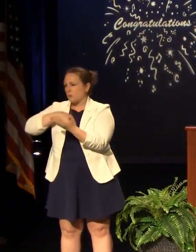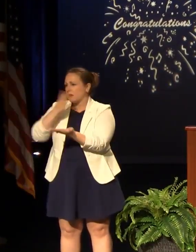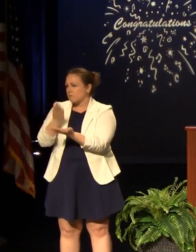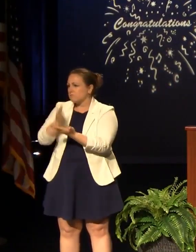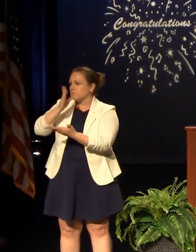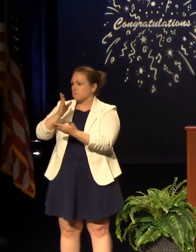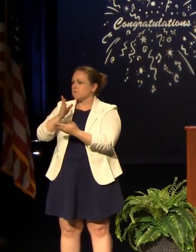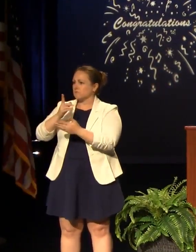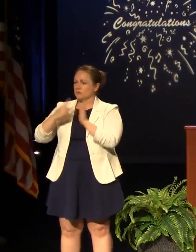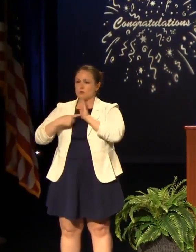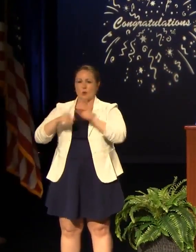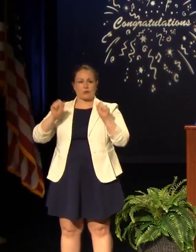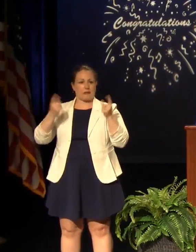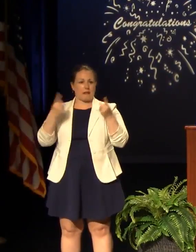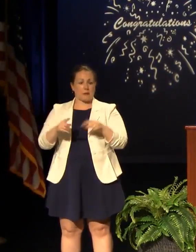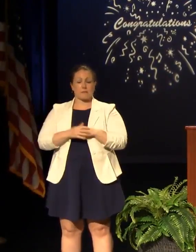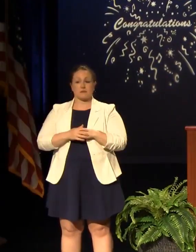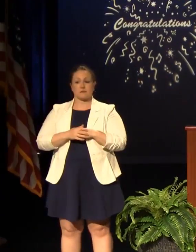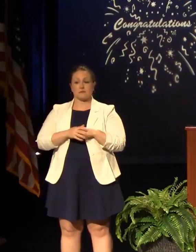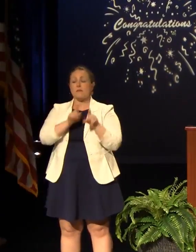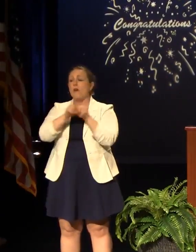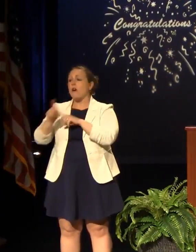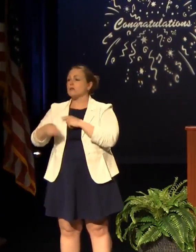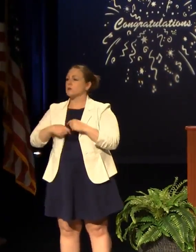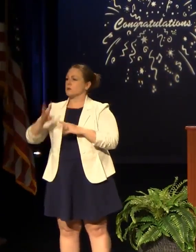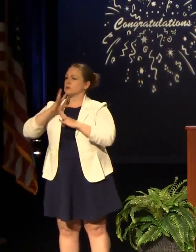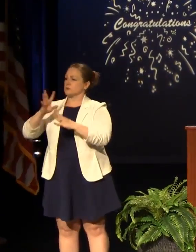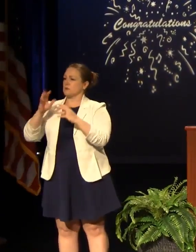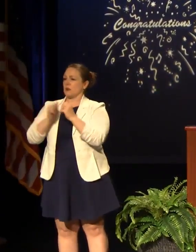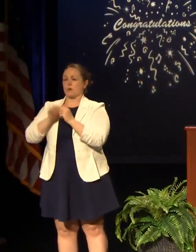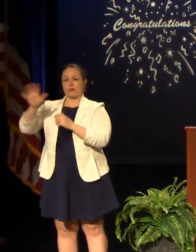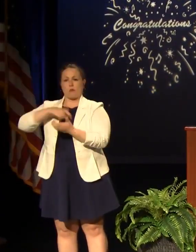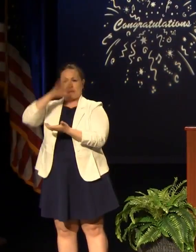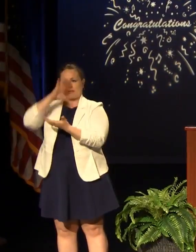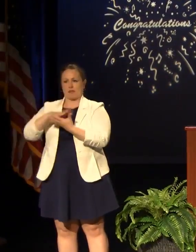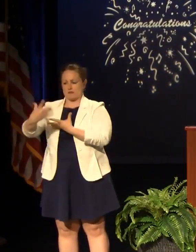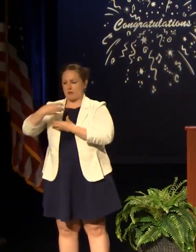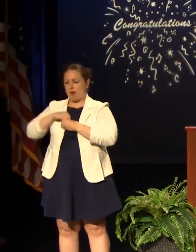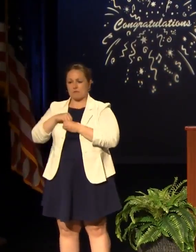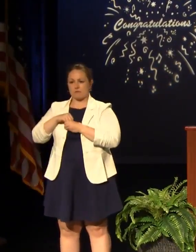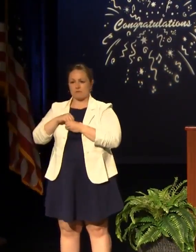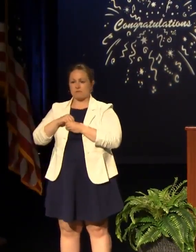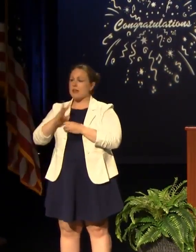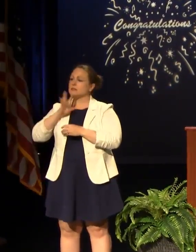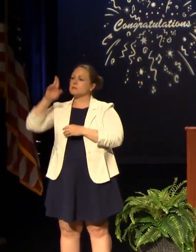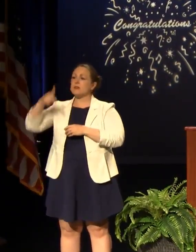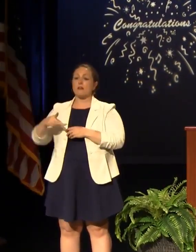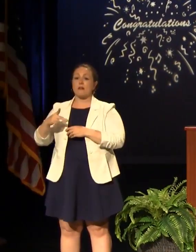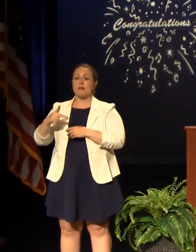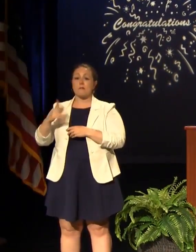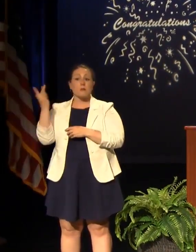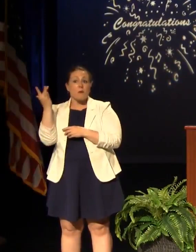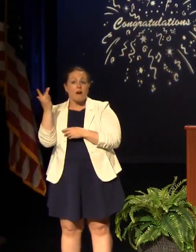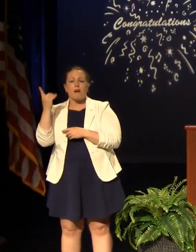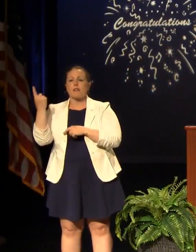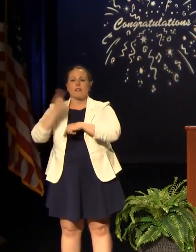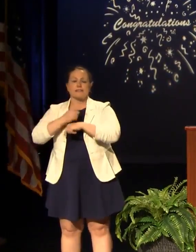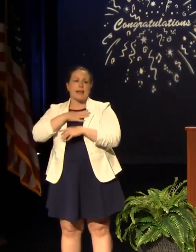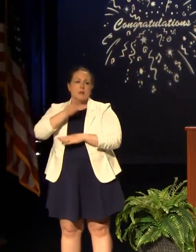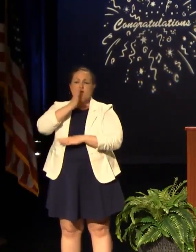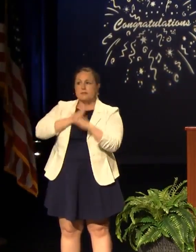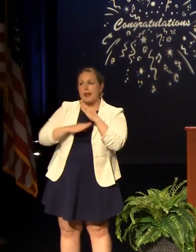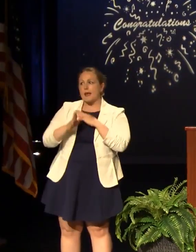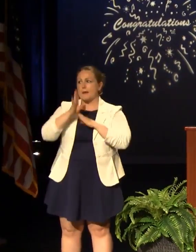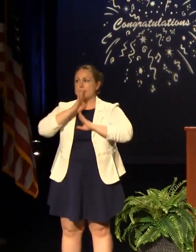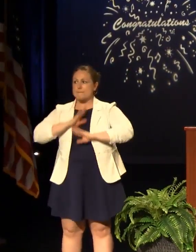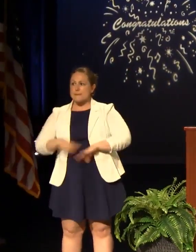in. Pour conviction into your words and speak with sincerity. Speak up because the day you don't speak up for the things that matter to